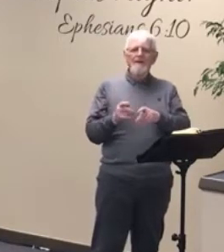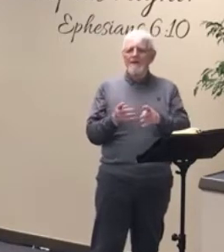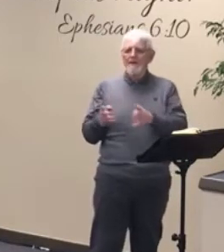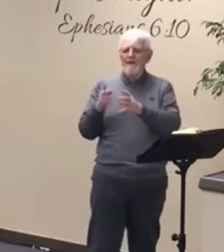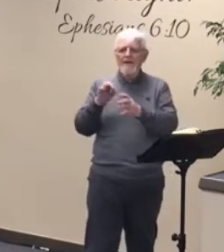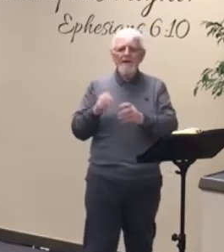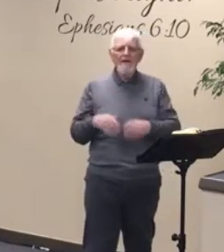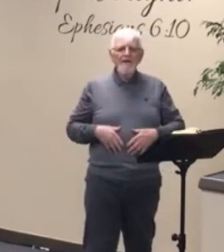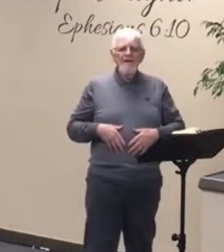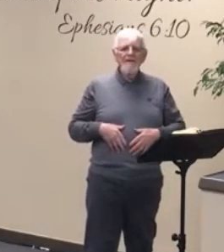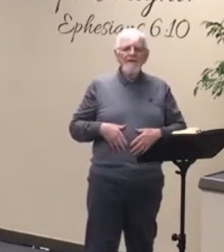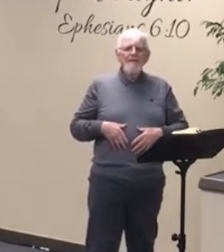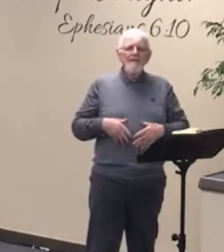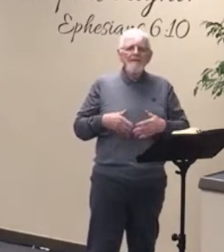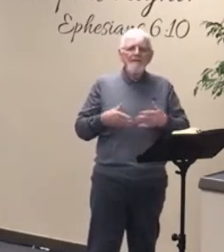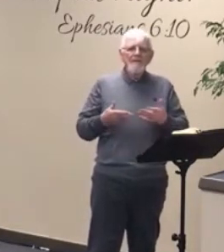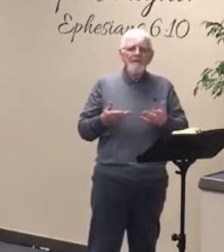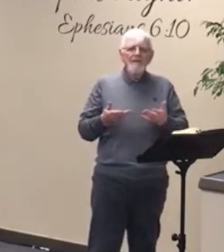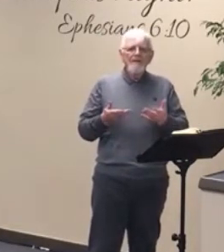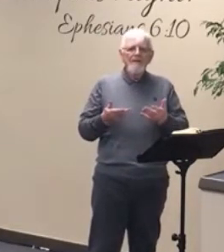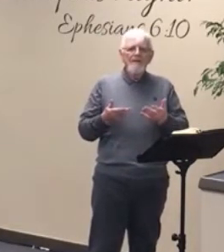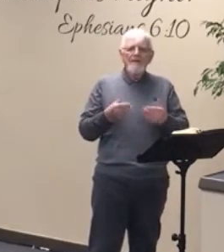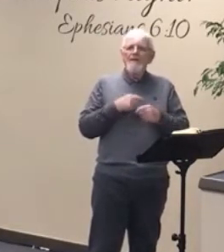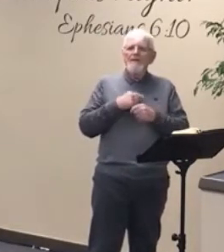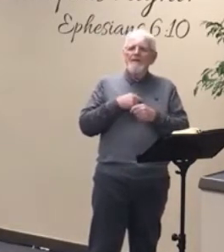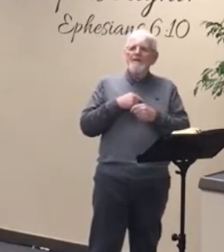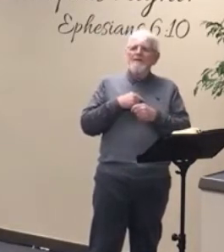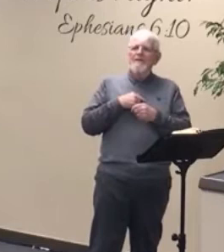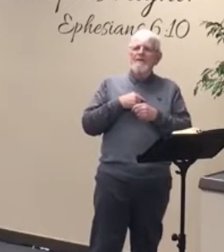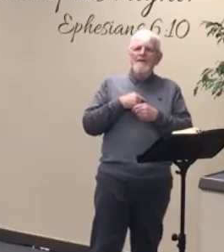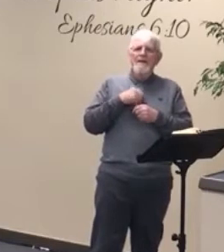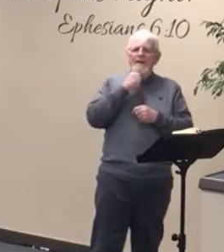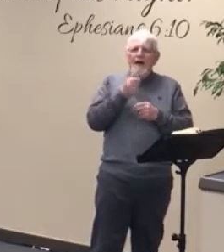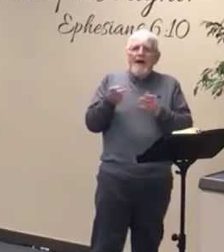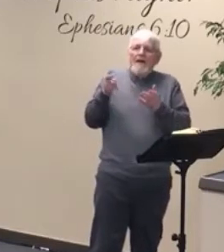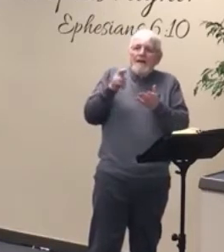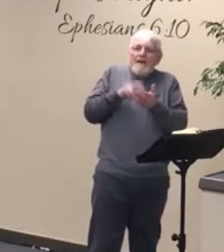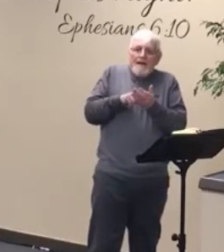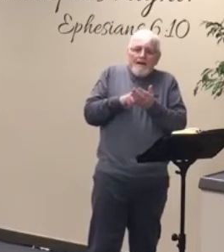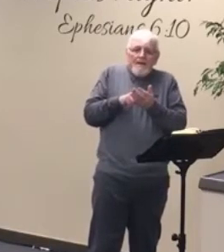Get down and say I'm guilty. And don't get back up and